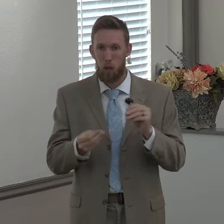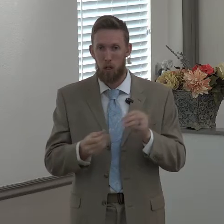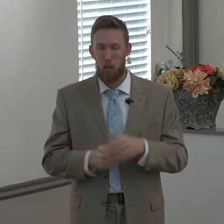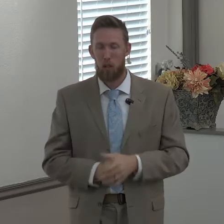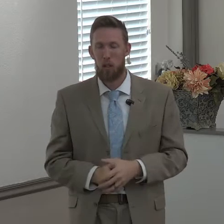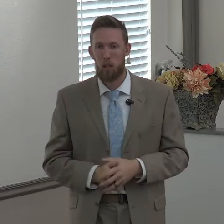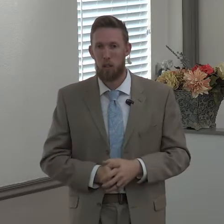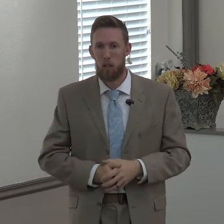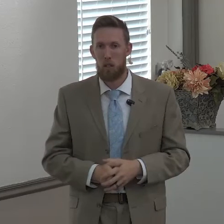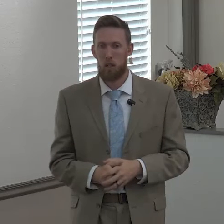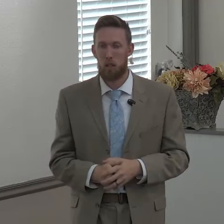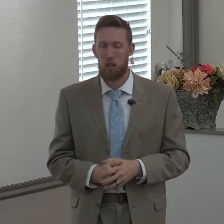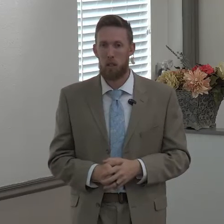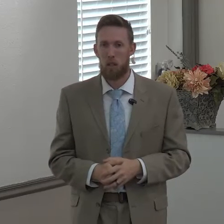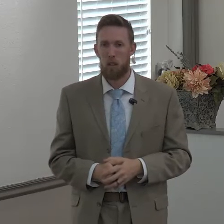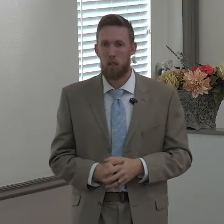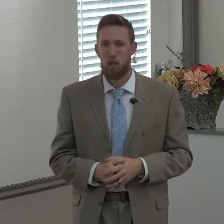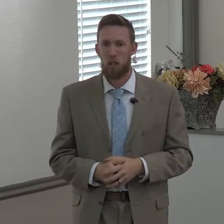Not me.